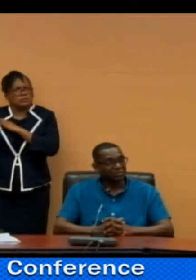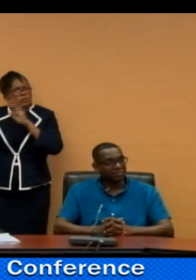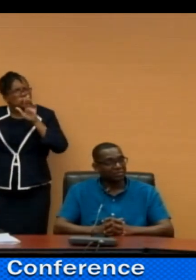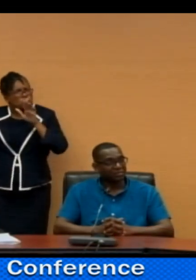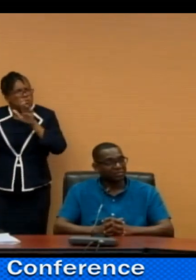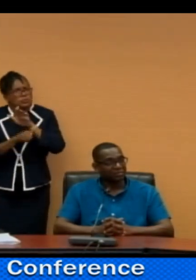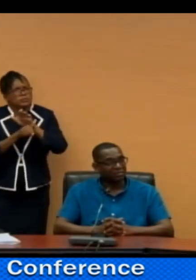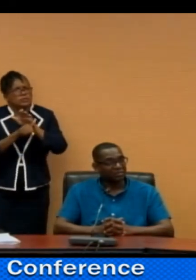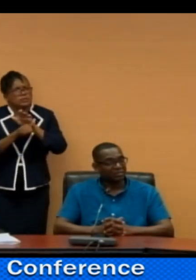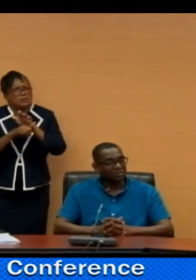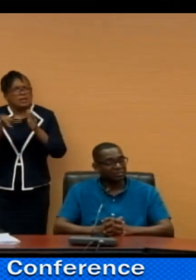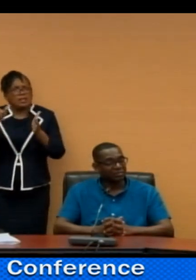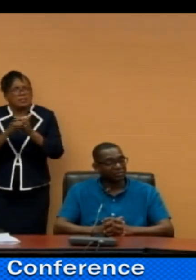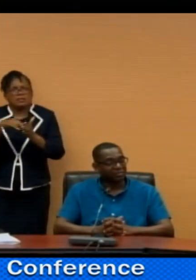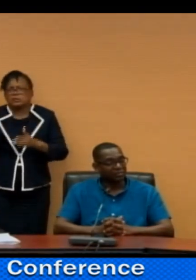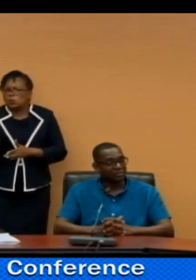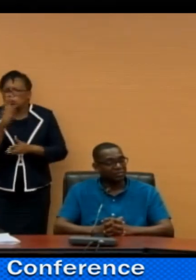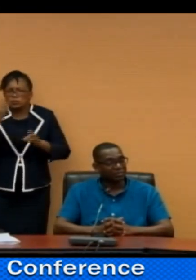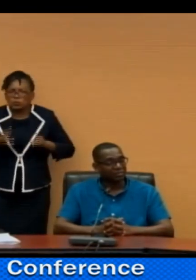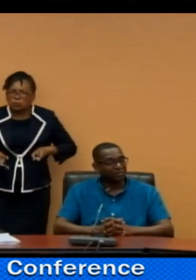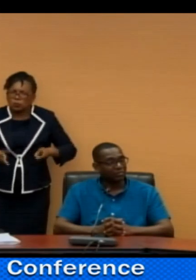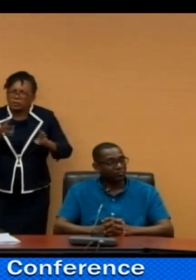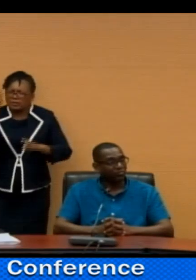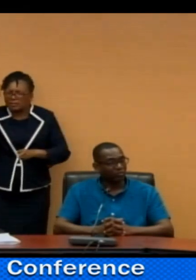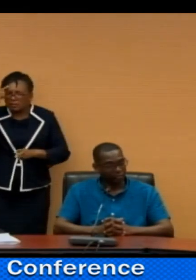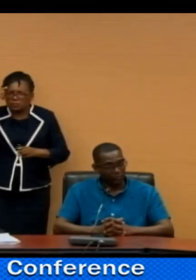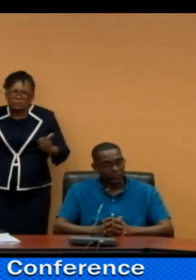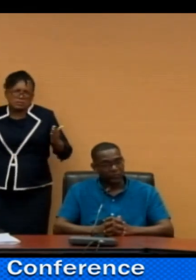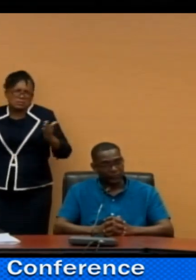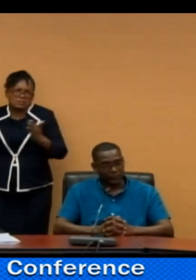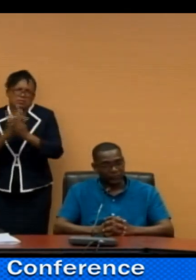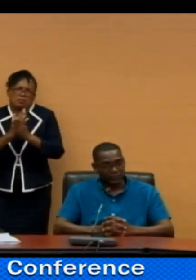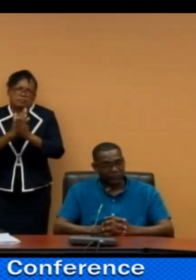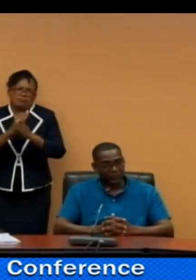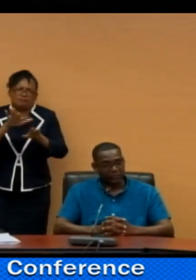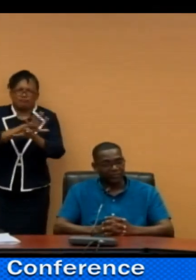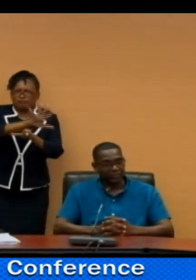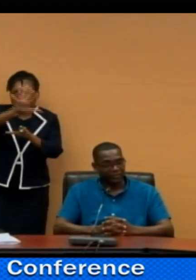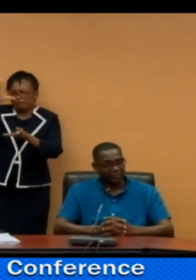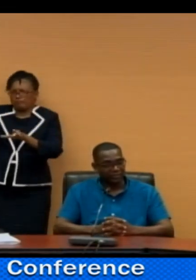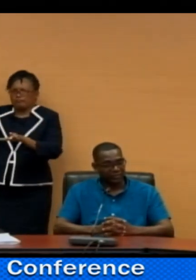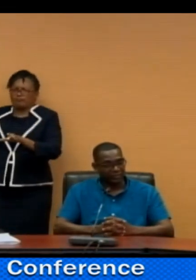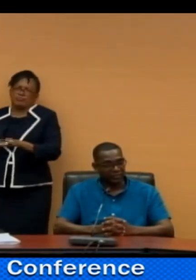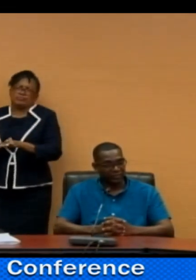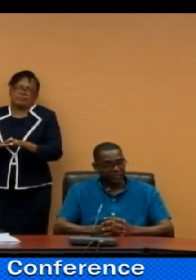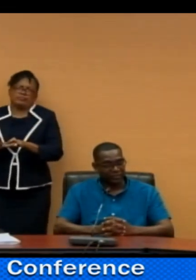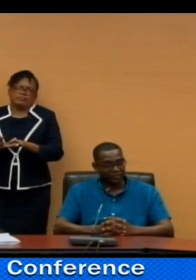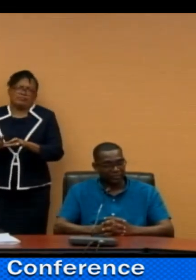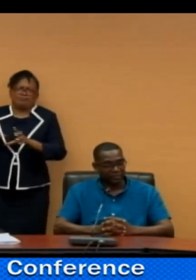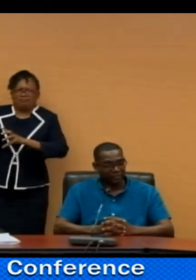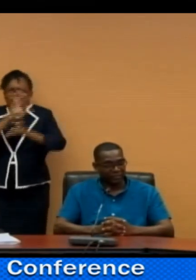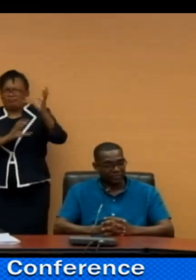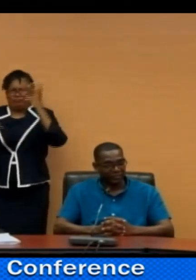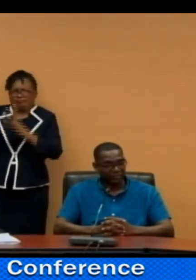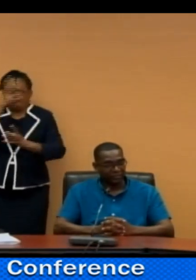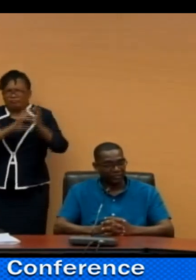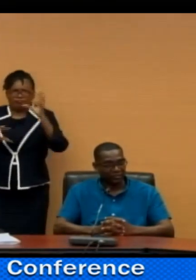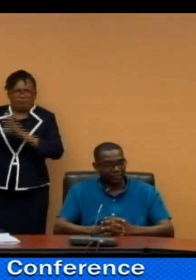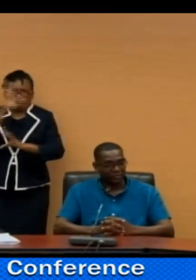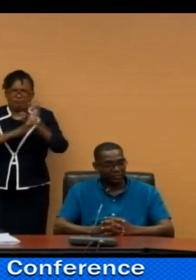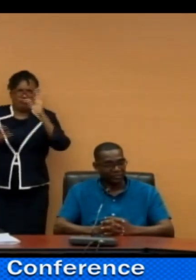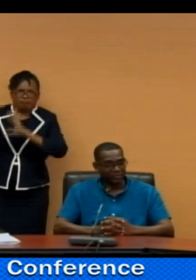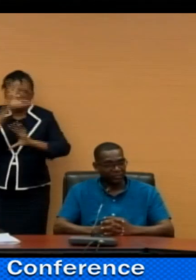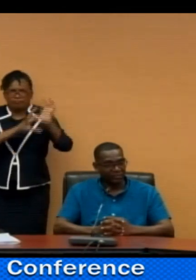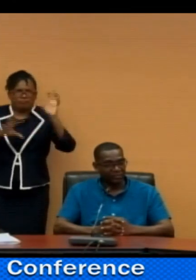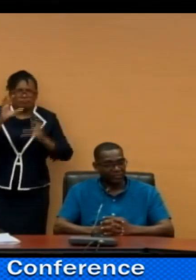is the only way we think that we can stop the spread and the calamity that this disease could possibly